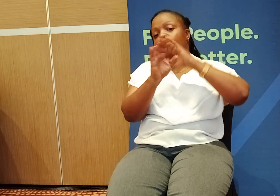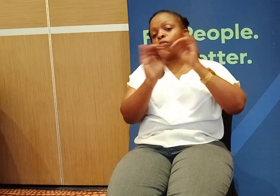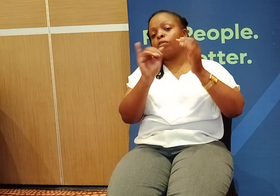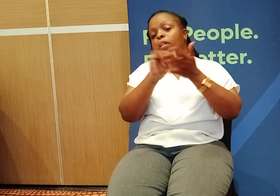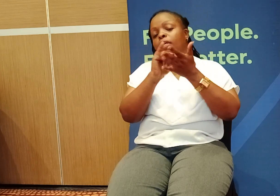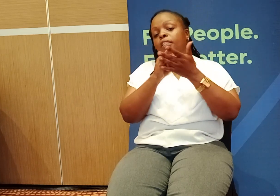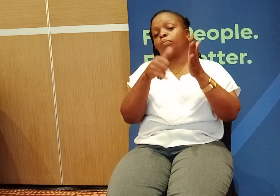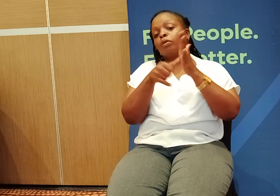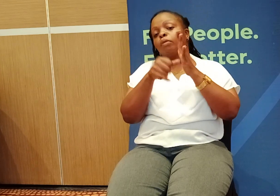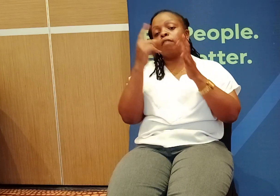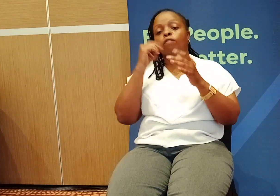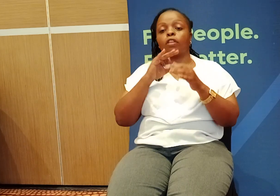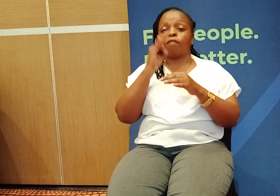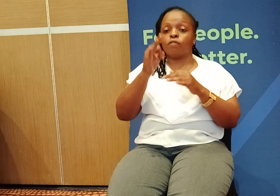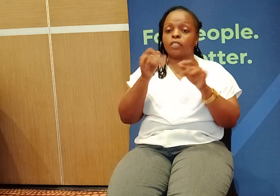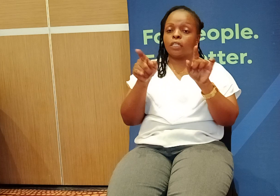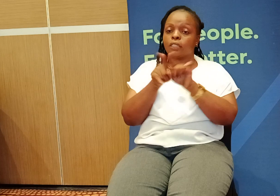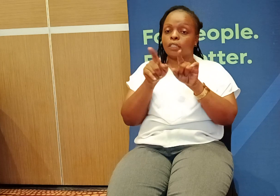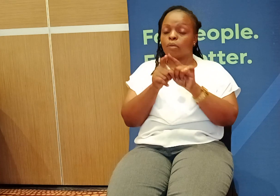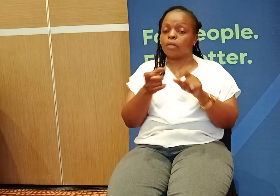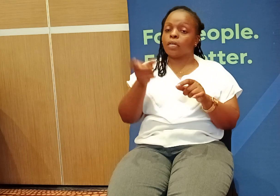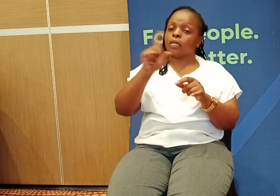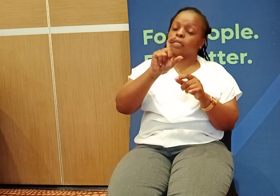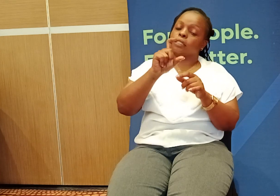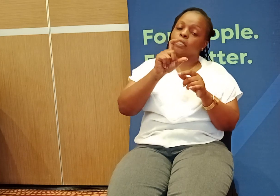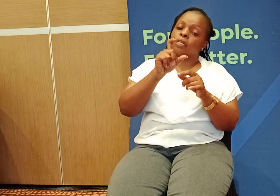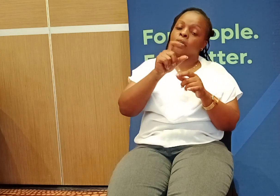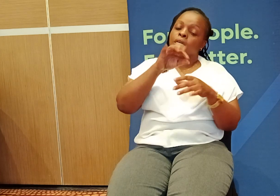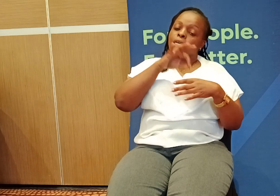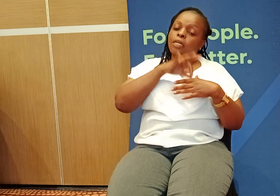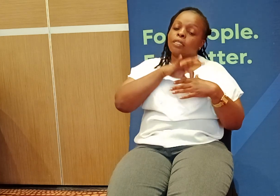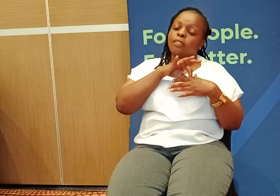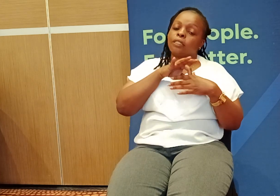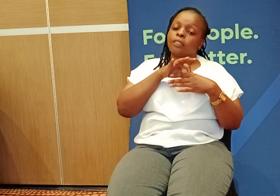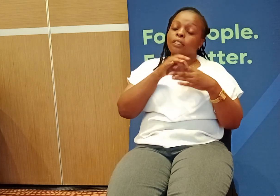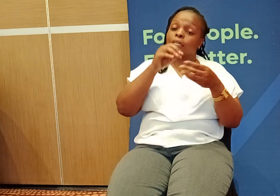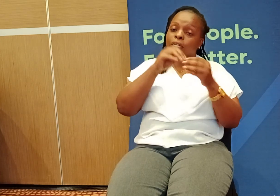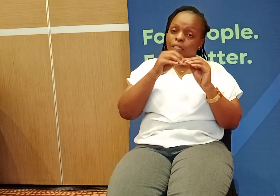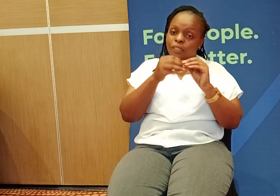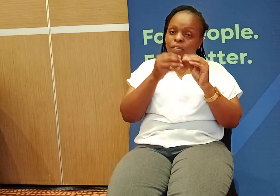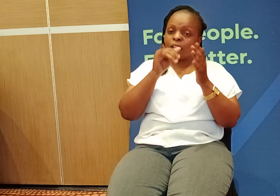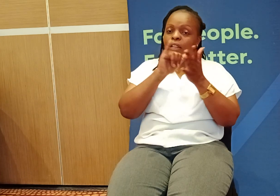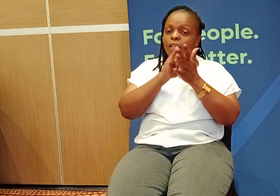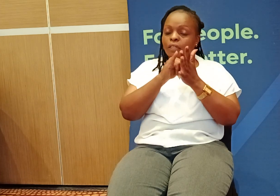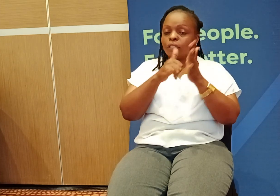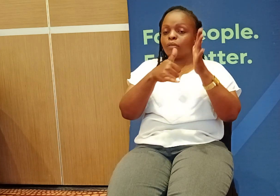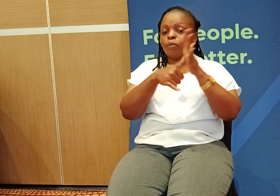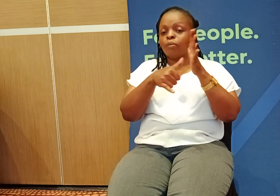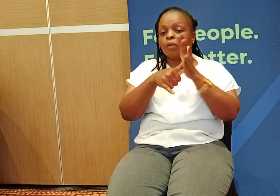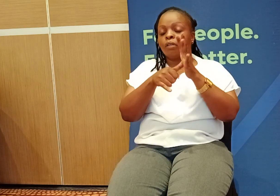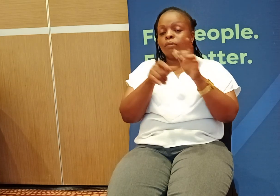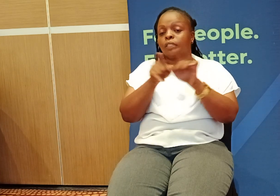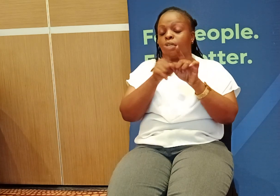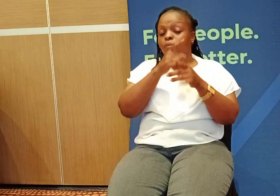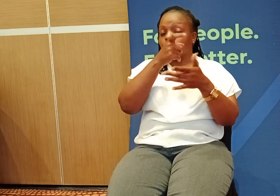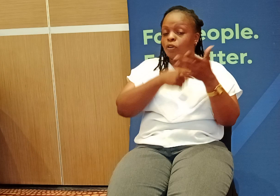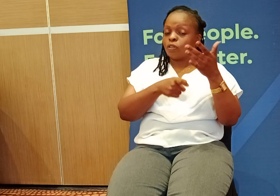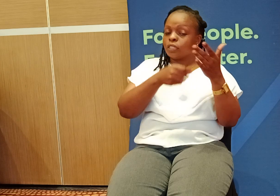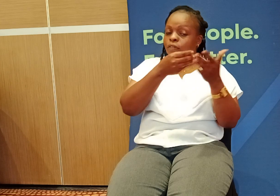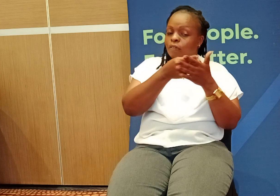future. Again, also increasing interest rates is a lag. So the cost of funds comes in fast, and then you react